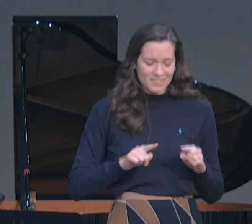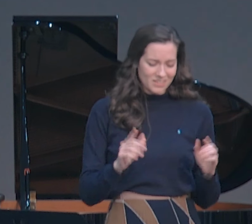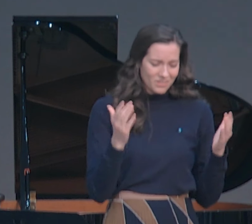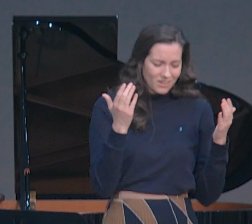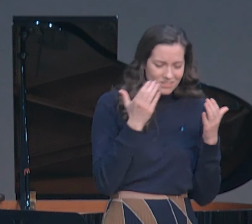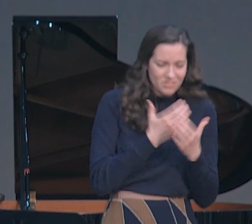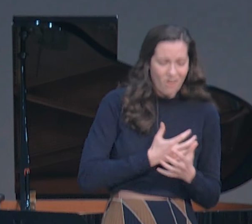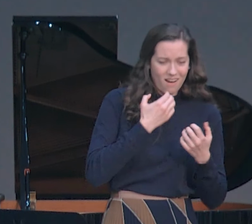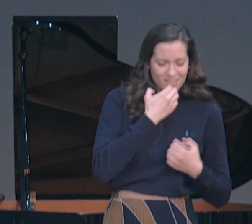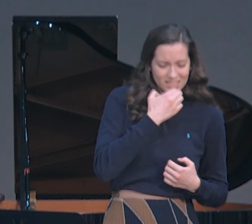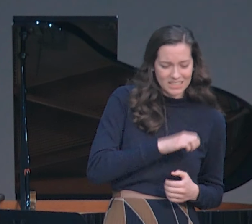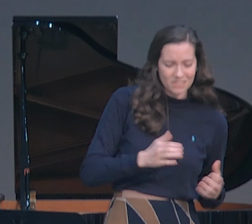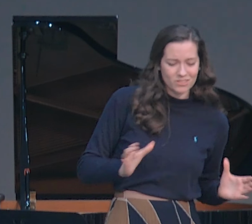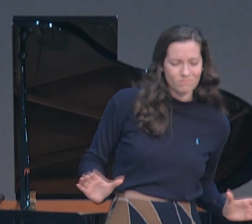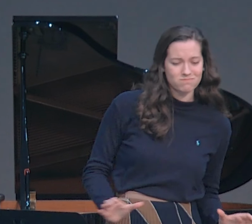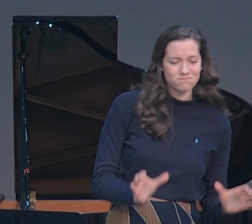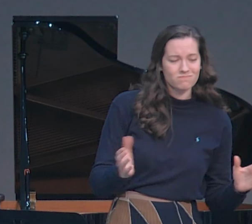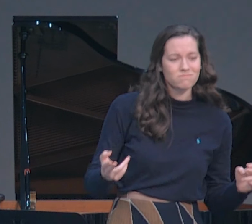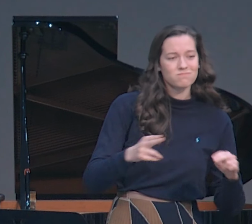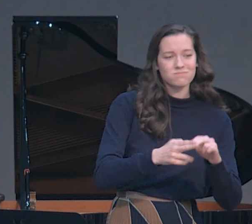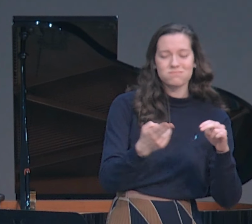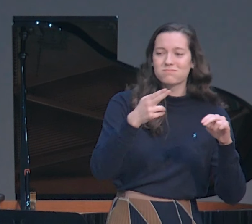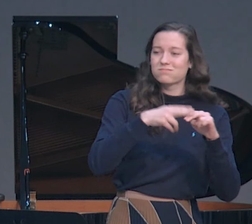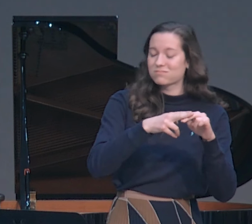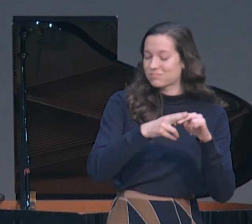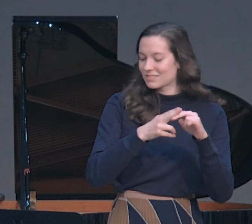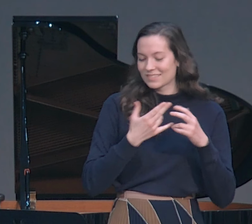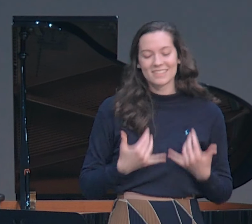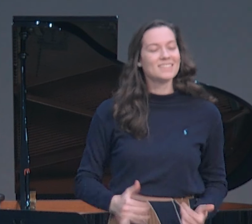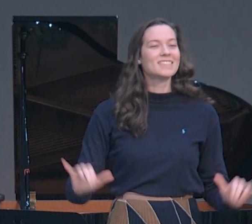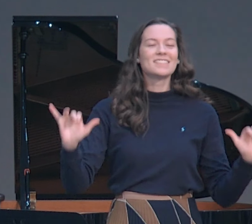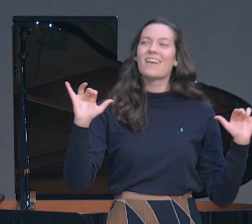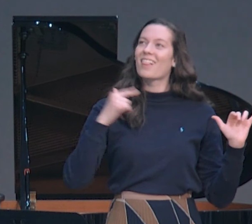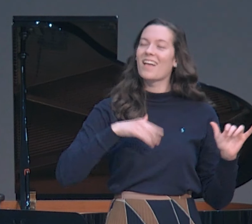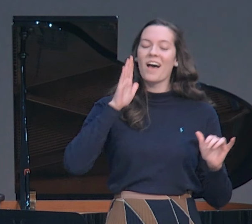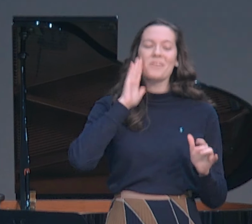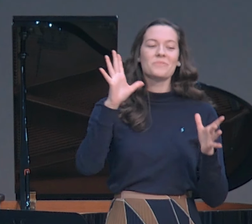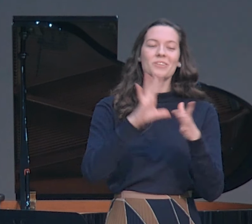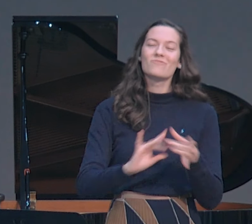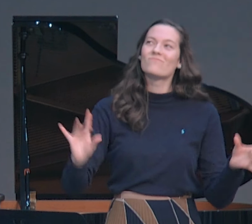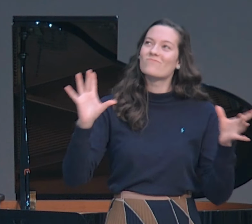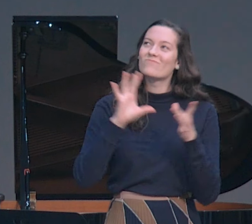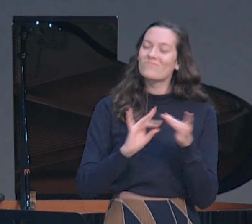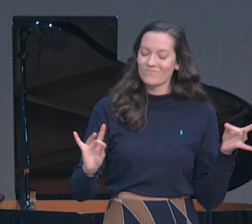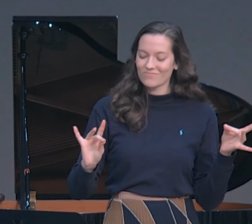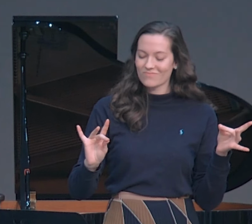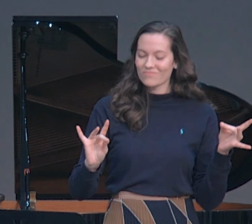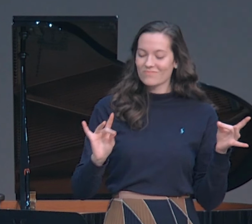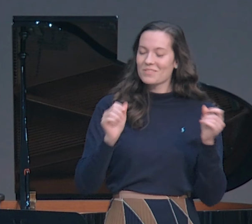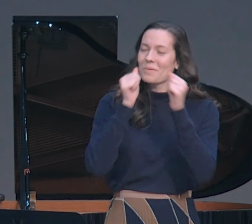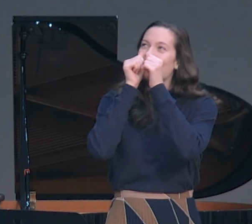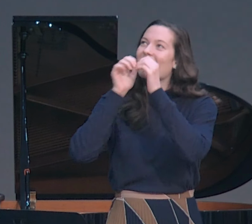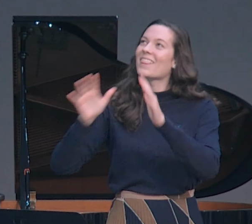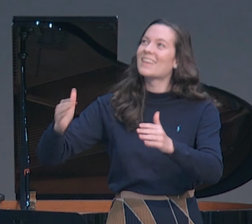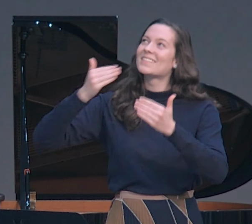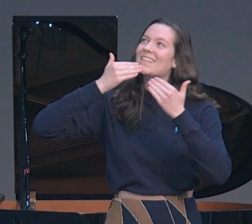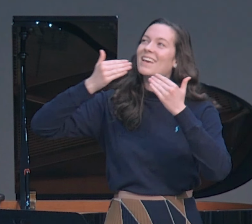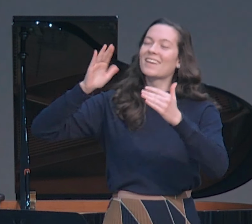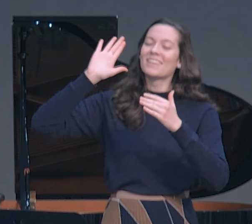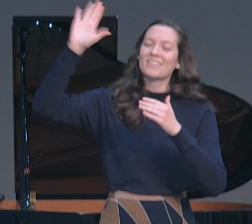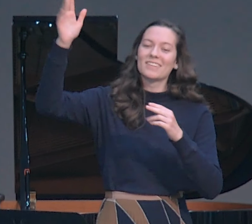praise. When the darkness closes in, Lord, still I will say, blessed be